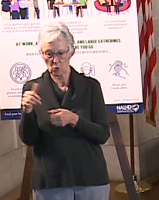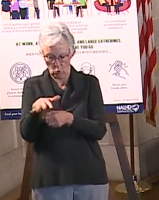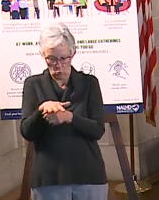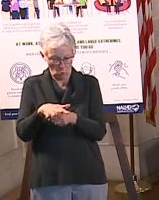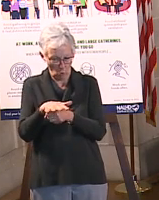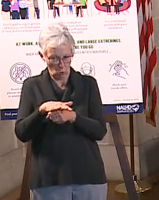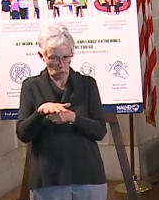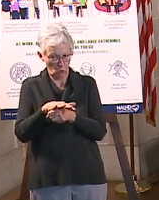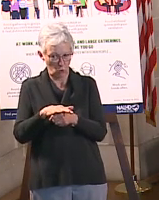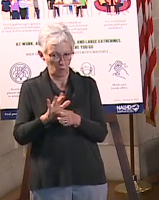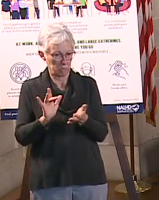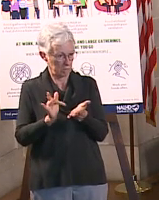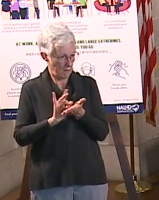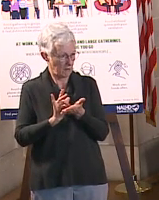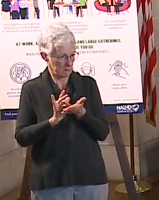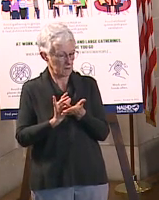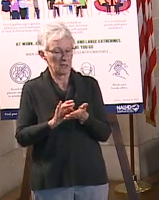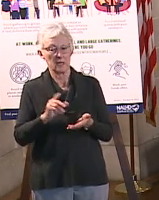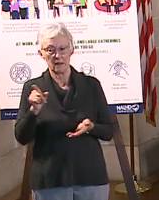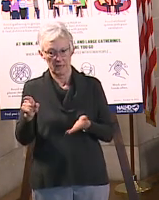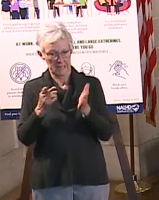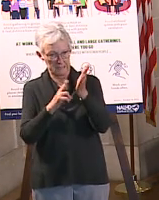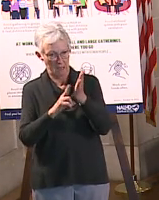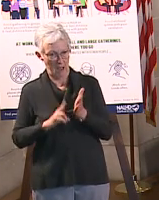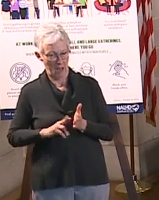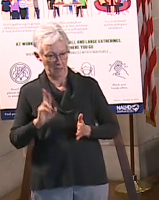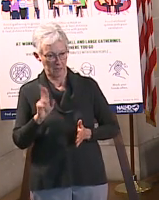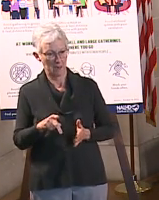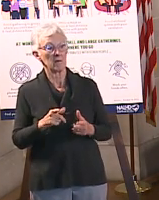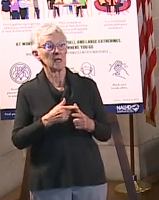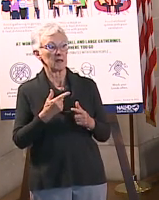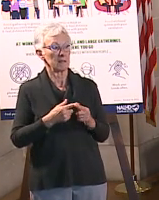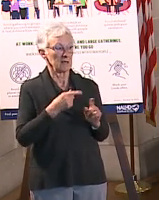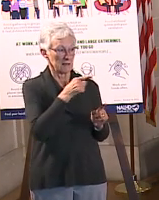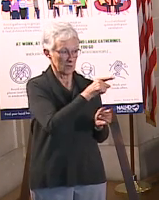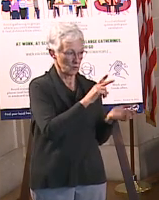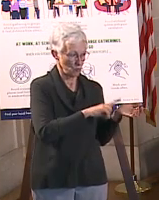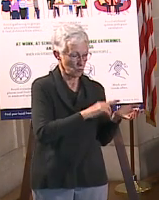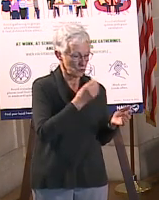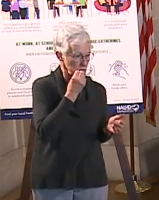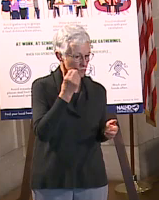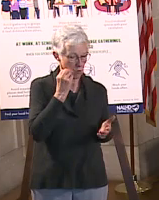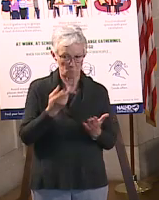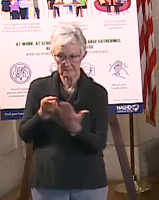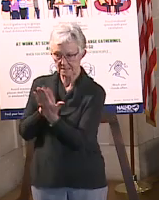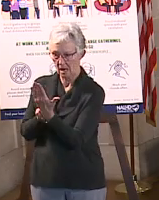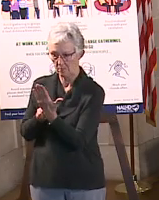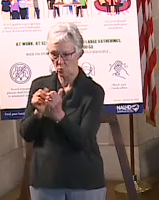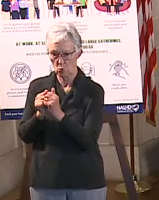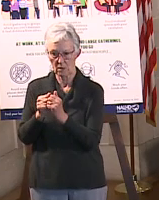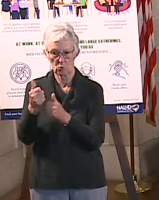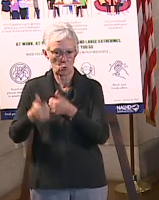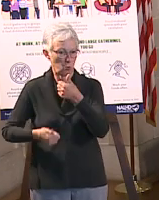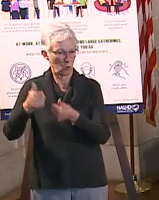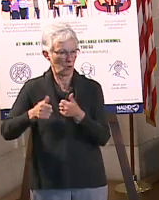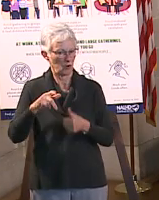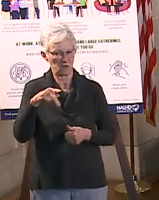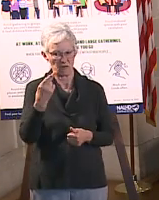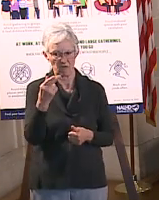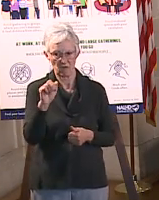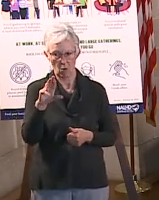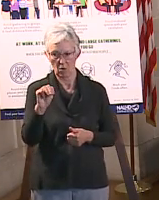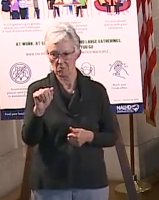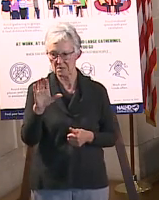facilities. Long-term care facilities signed up then with those pharmacies to be able to get them delivered. The vaccines will be delivered to those pharmacies, who will then go out